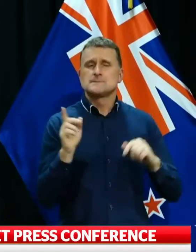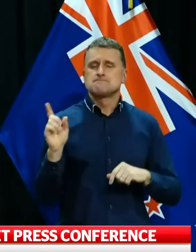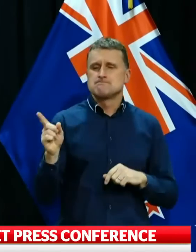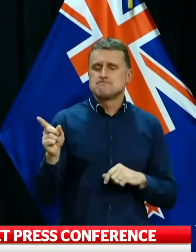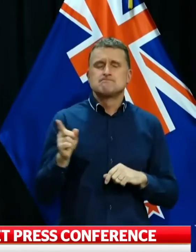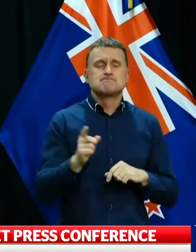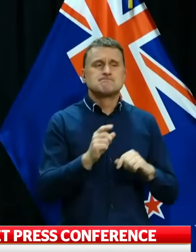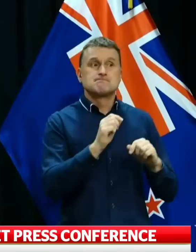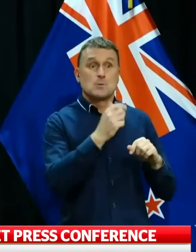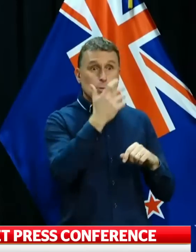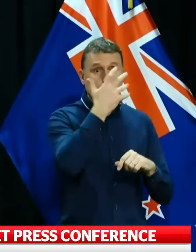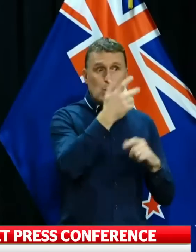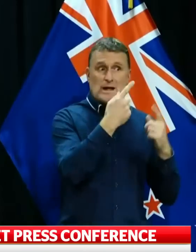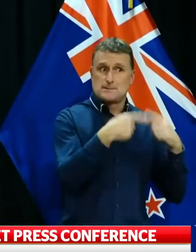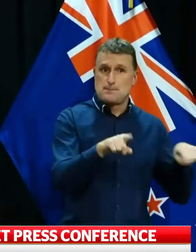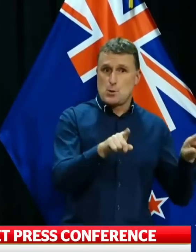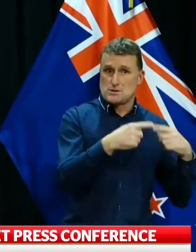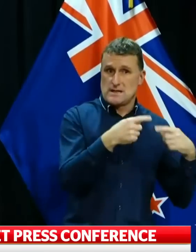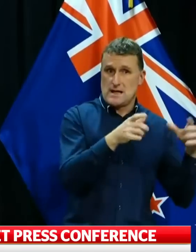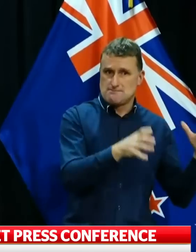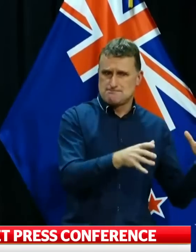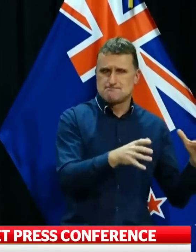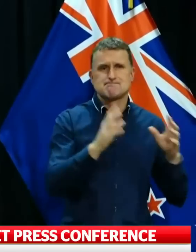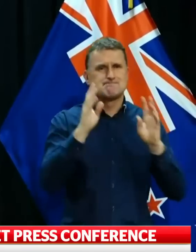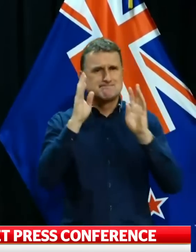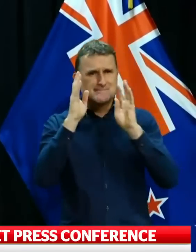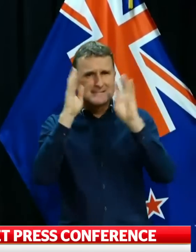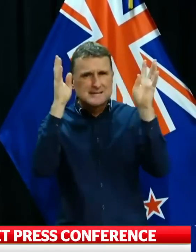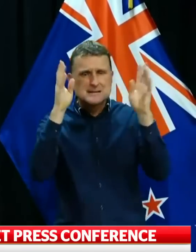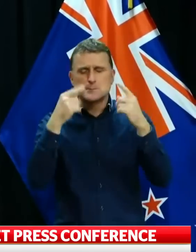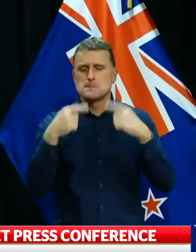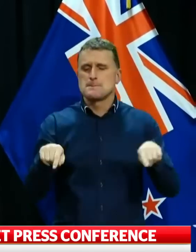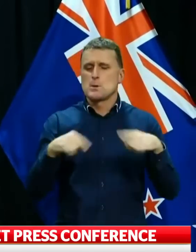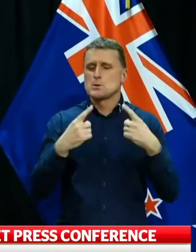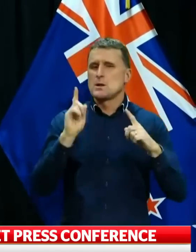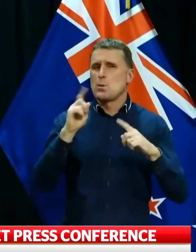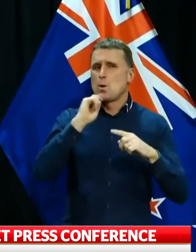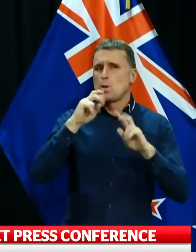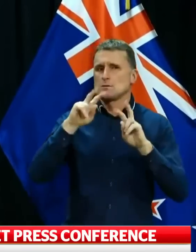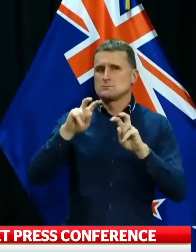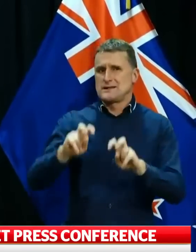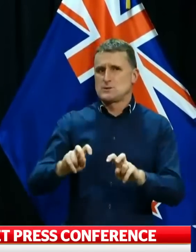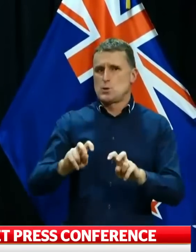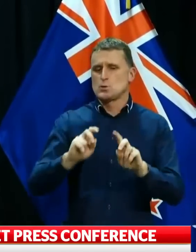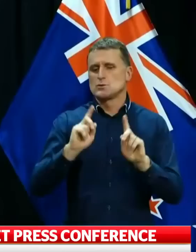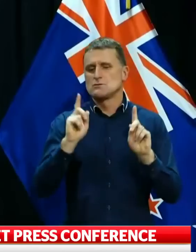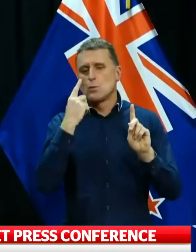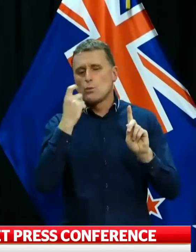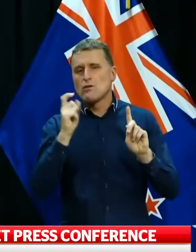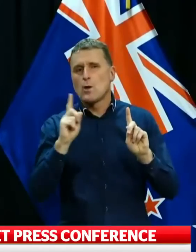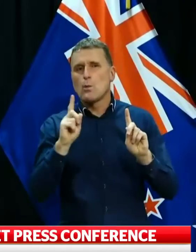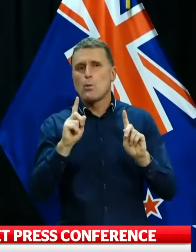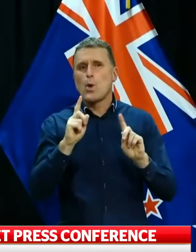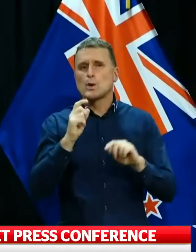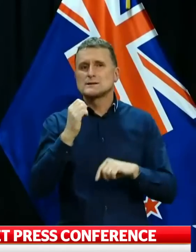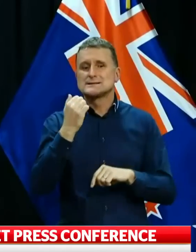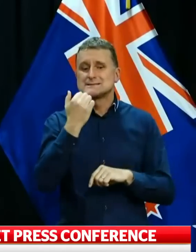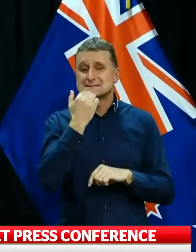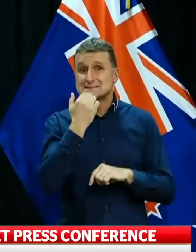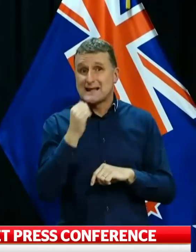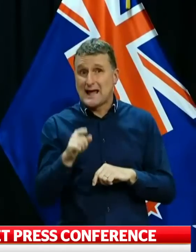I believe it is already tagged within our legislation around dates and then the naming